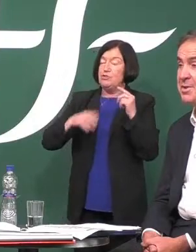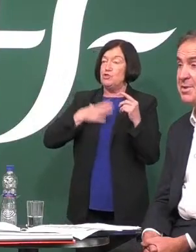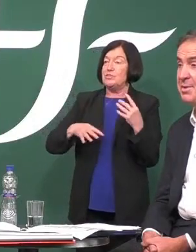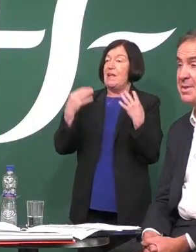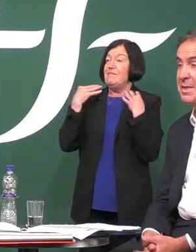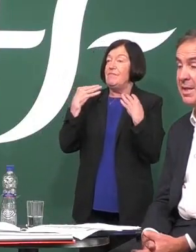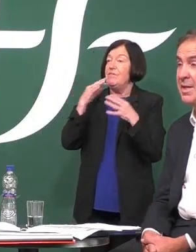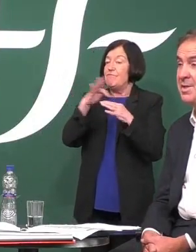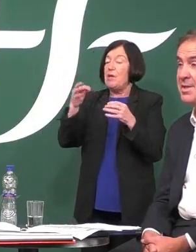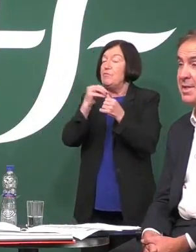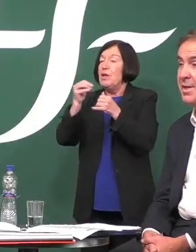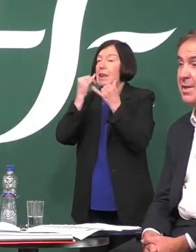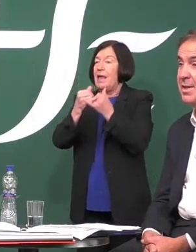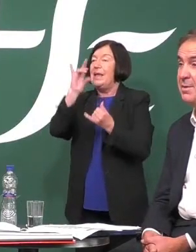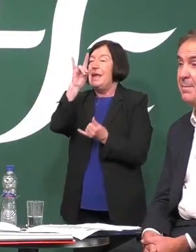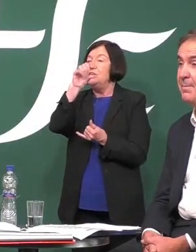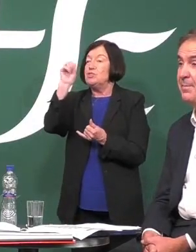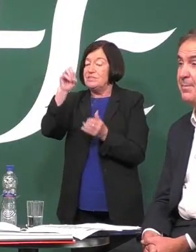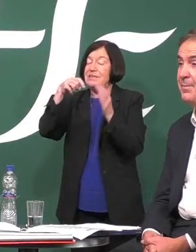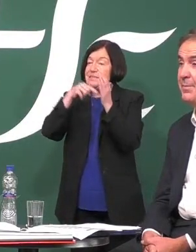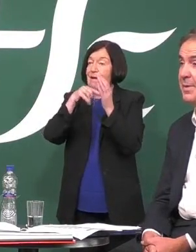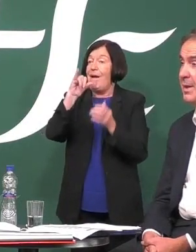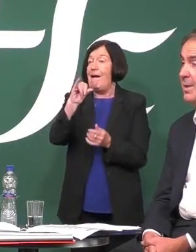from trusted sources like hse.ie.